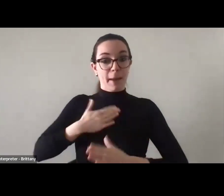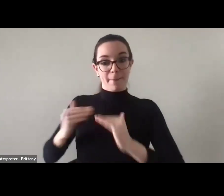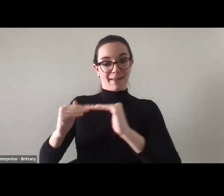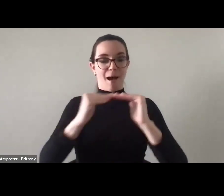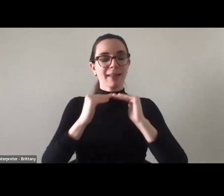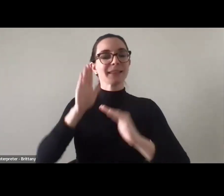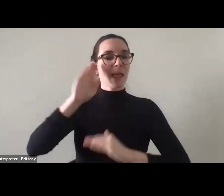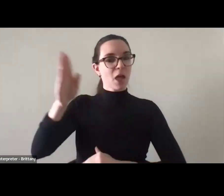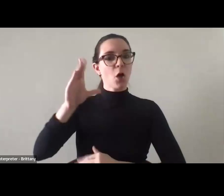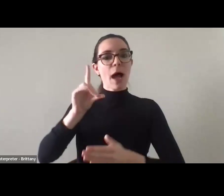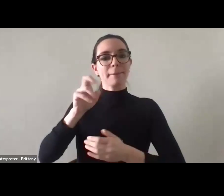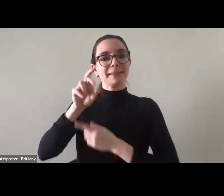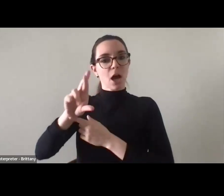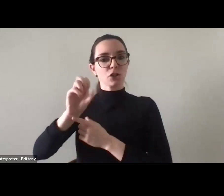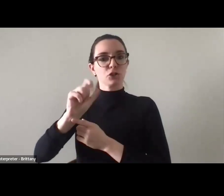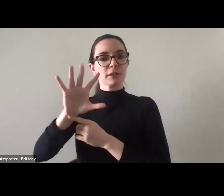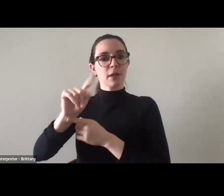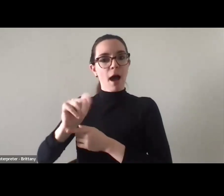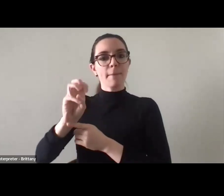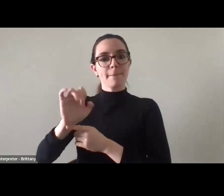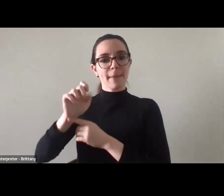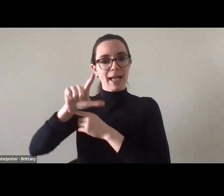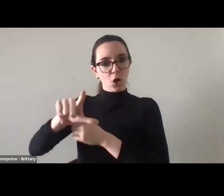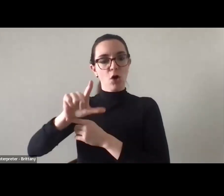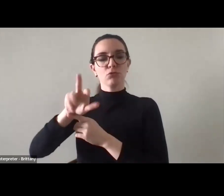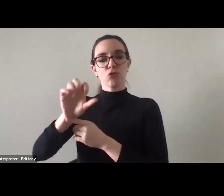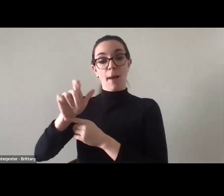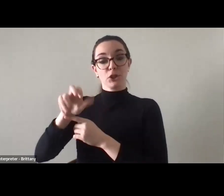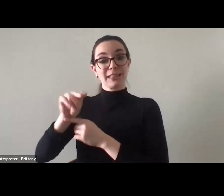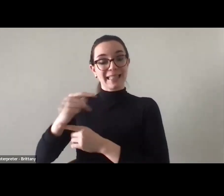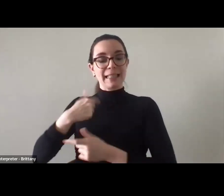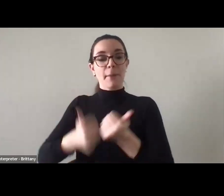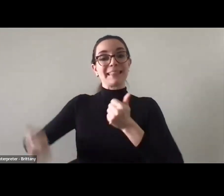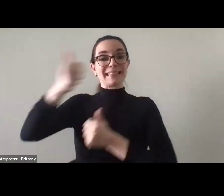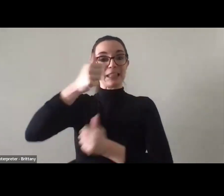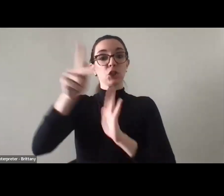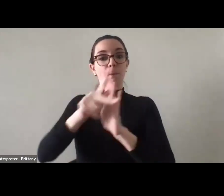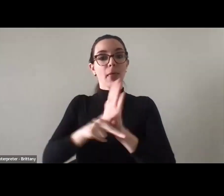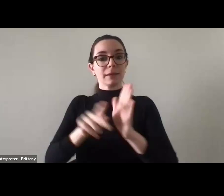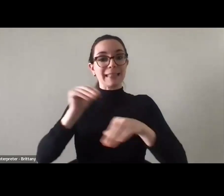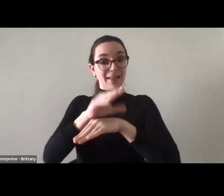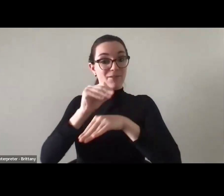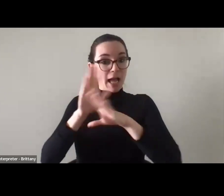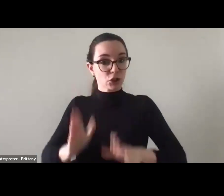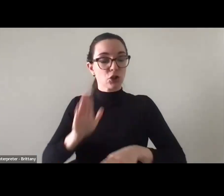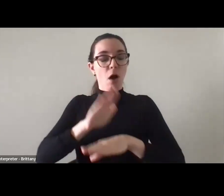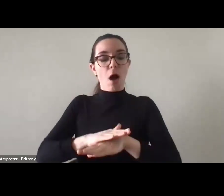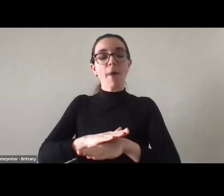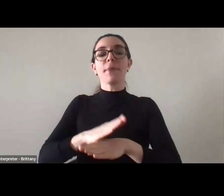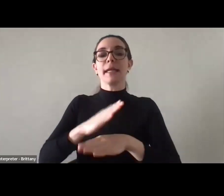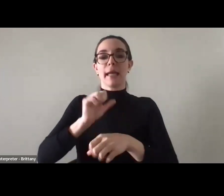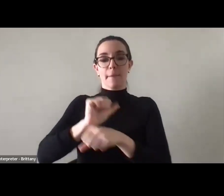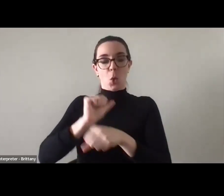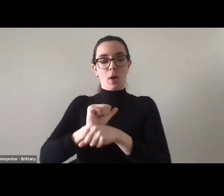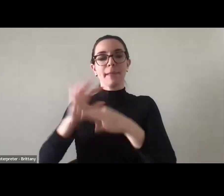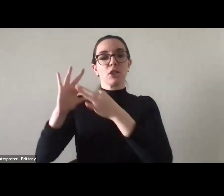I'm Dr. Scott Michael Robertson, and I am a senior policy advisor on the Employment-Related